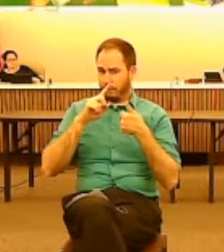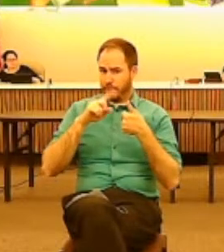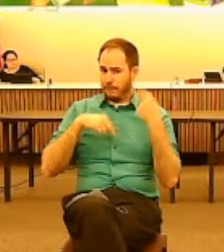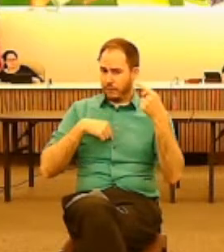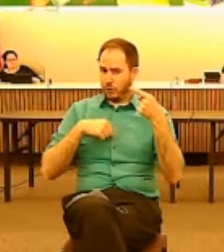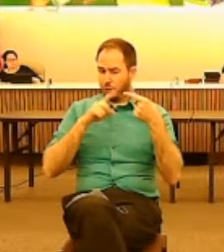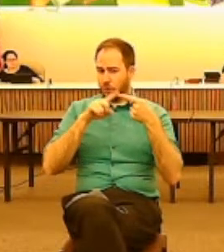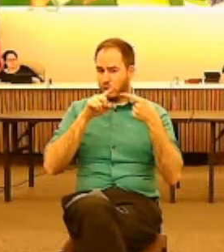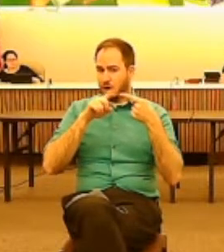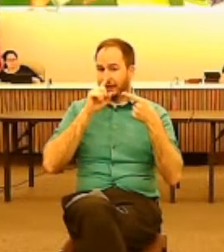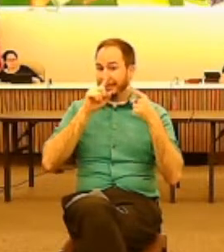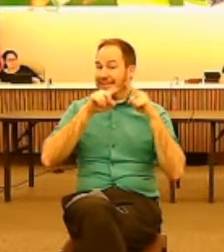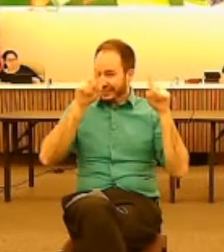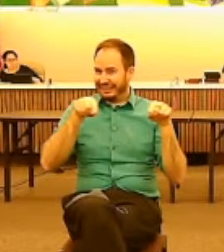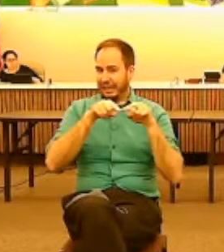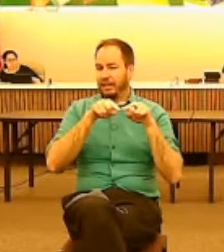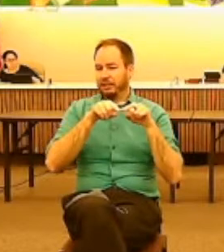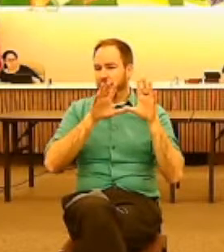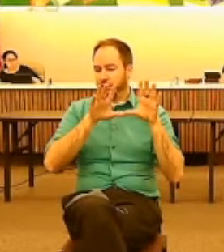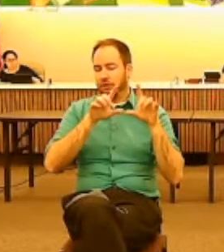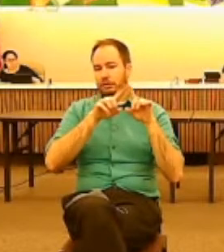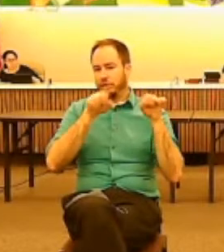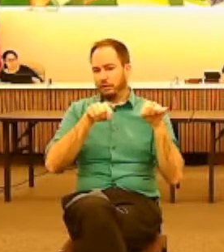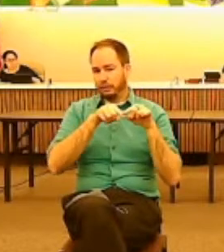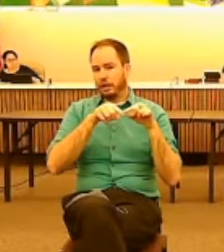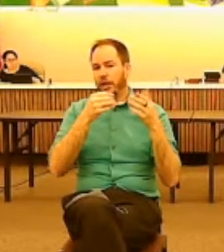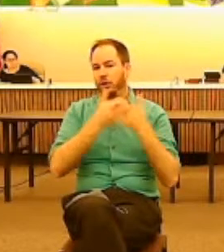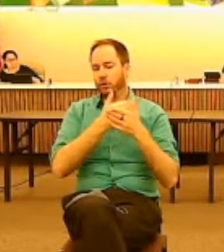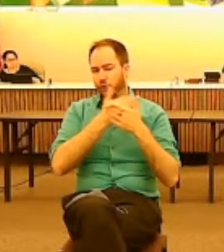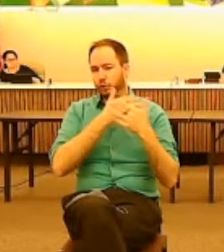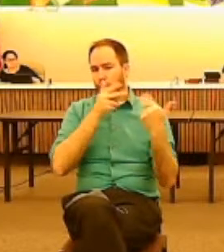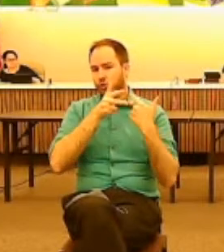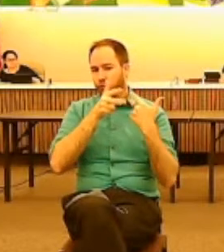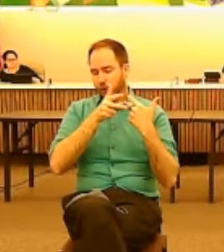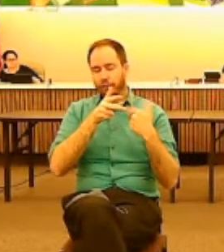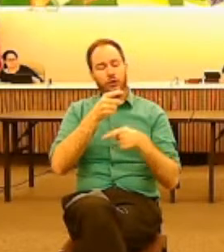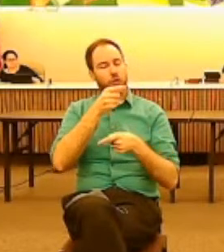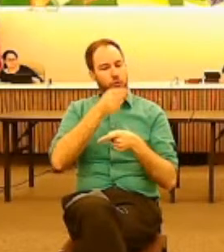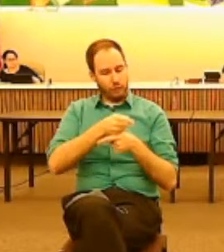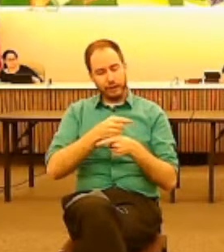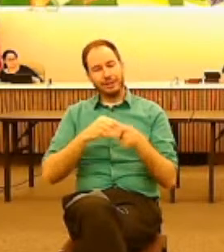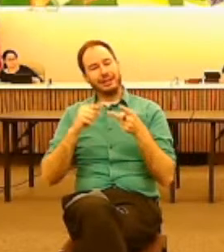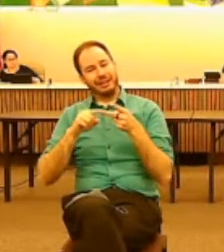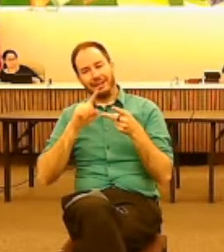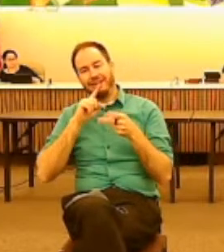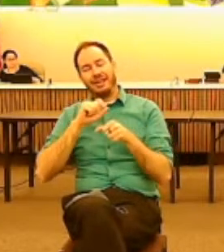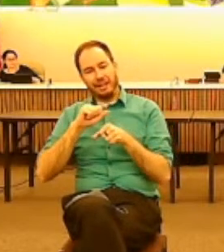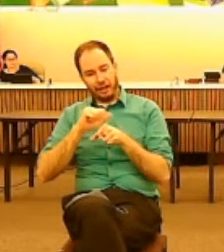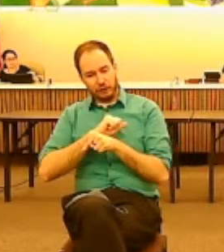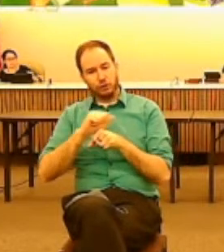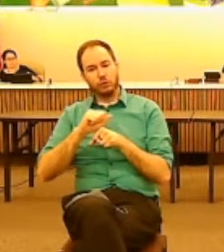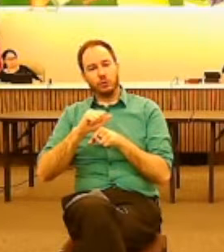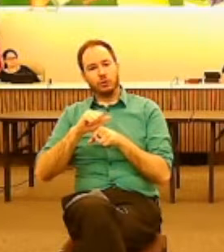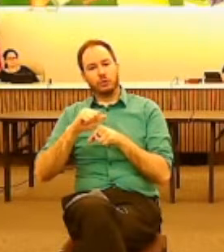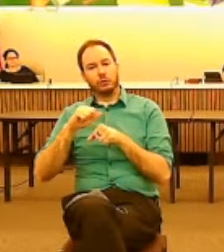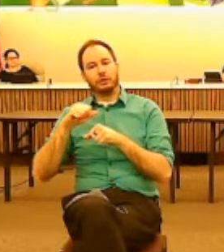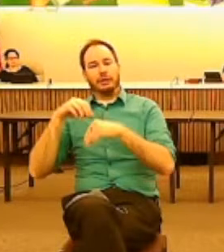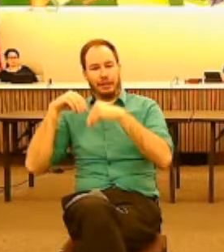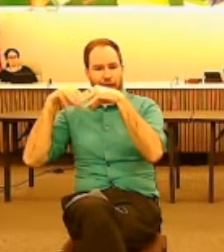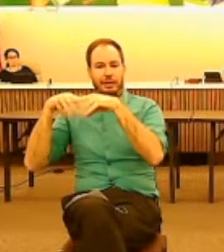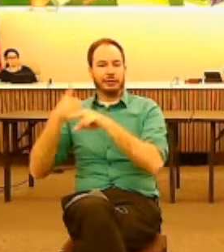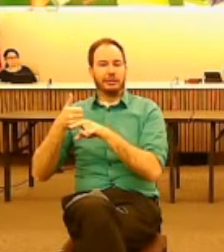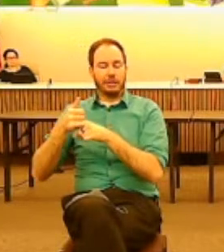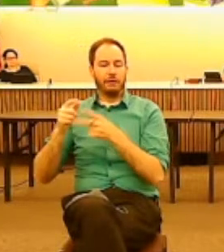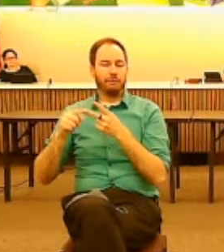was Signage. for signage and new traffic pattern You got it. And then this one is for the actual the actual signal. signal.